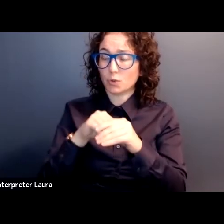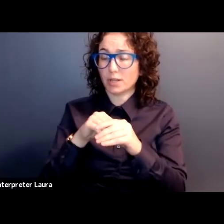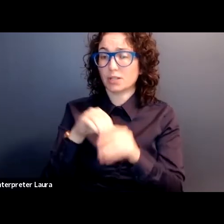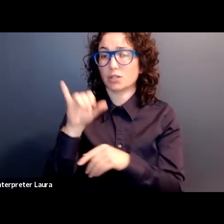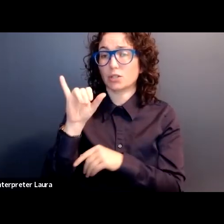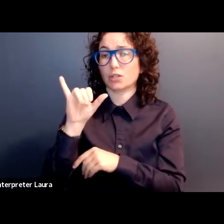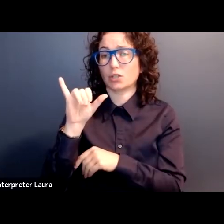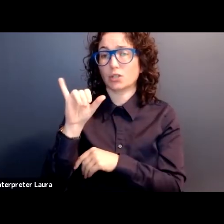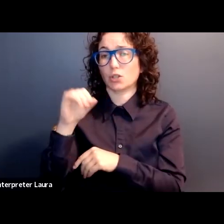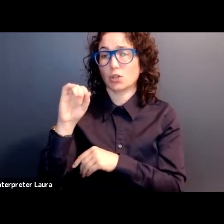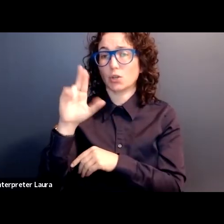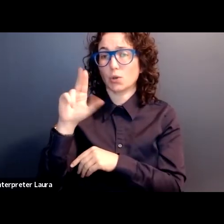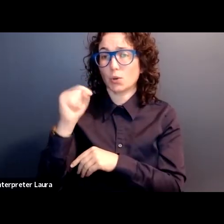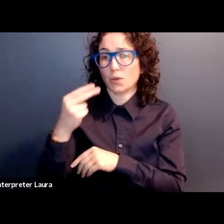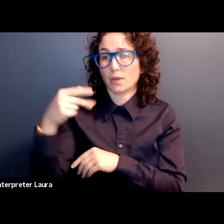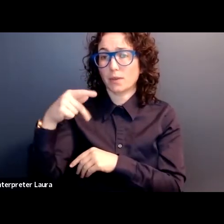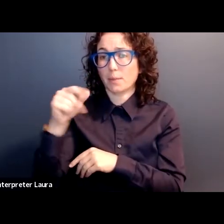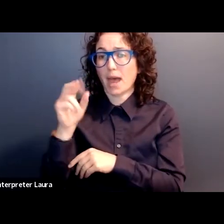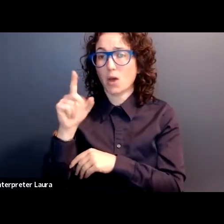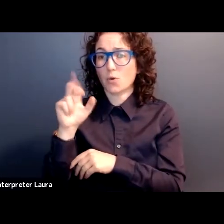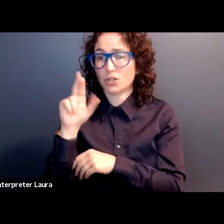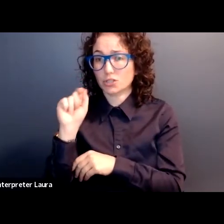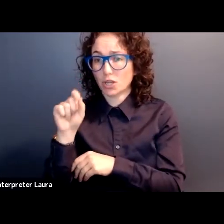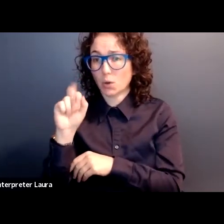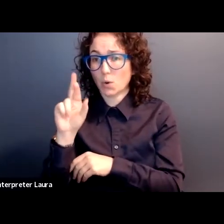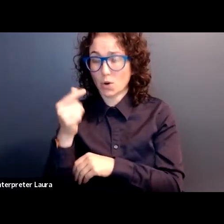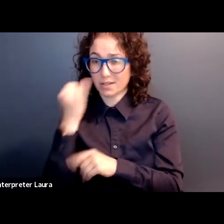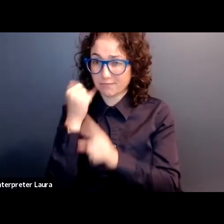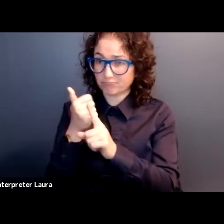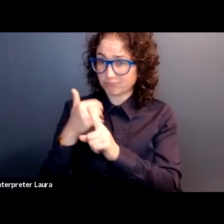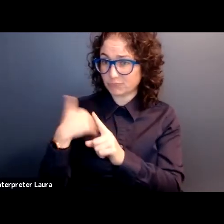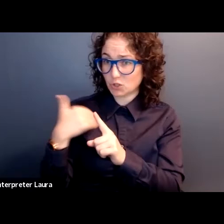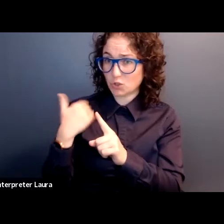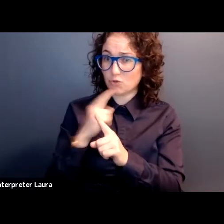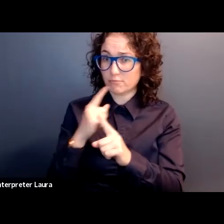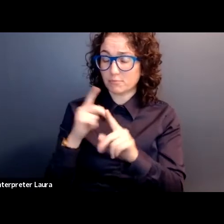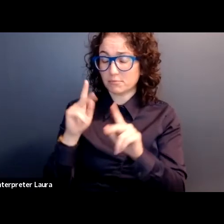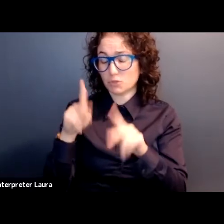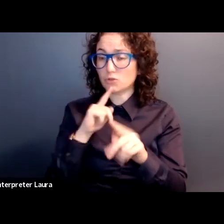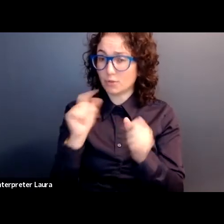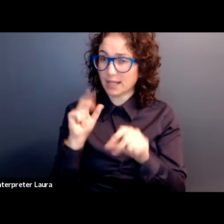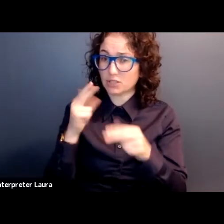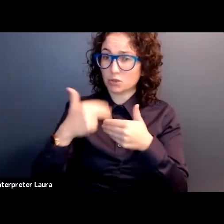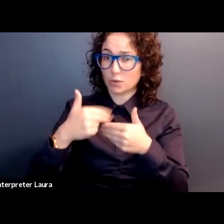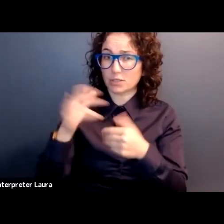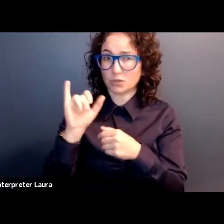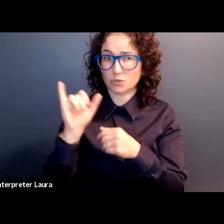youthpower.org, and if you are a young change maker, we also encourage you to join us on